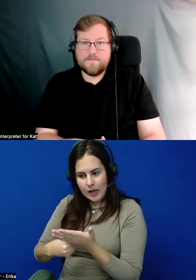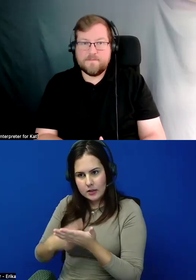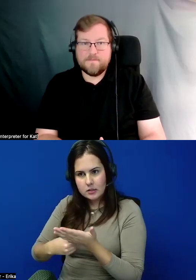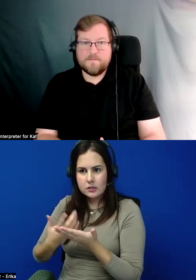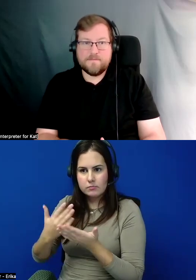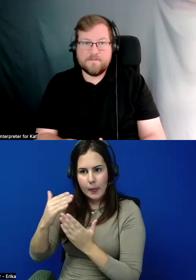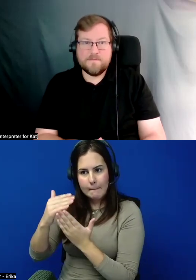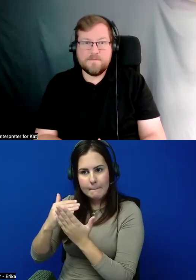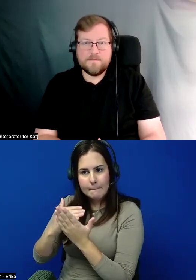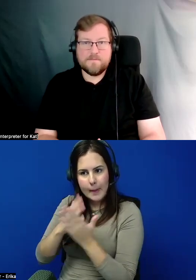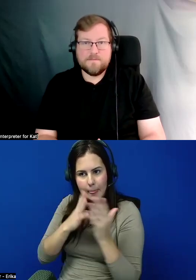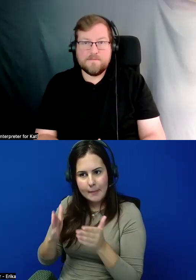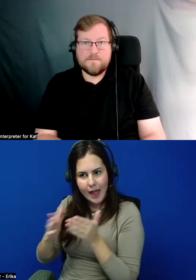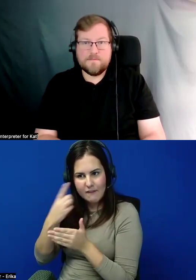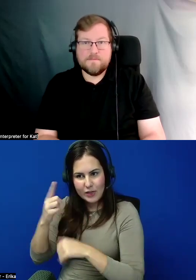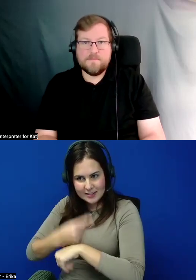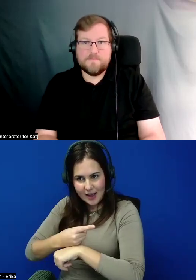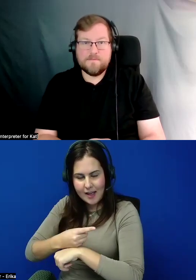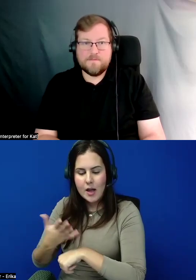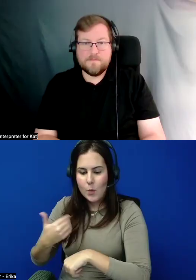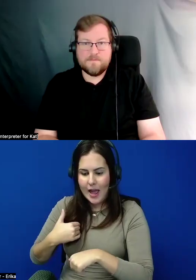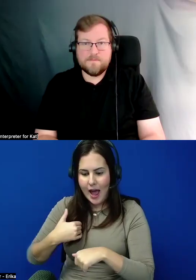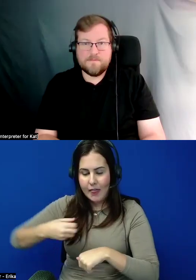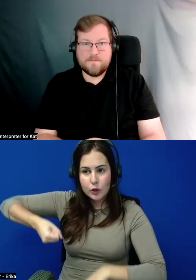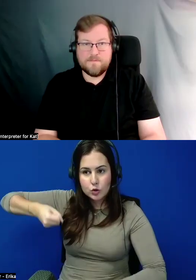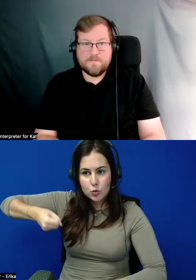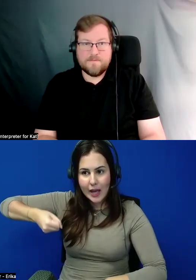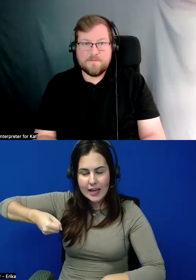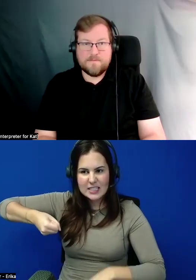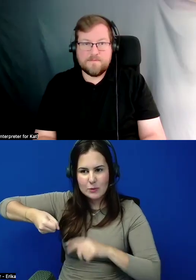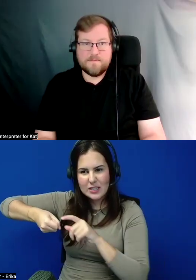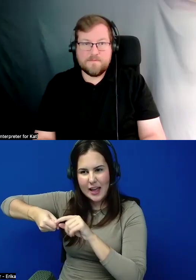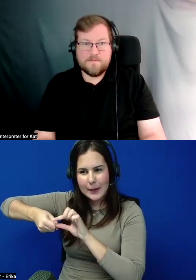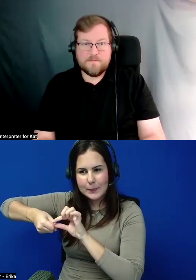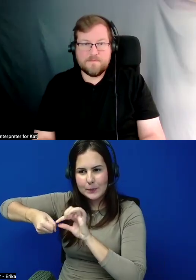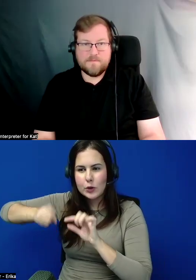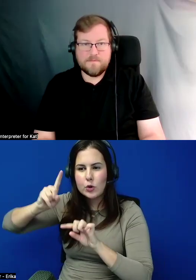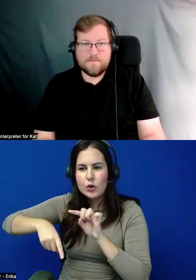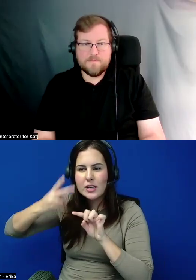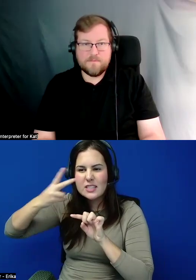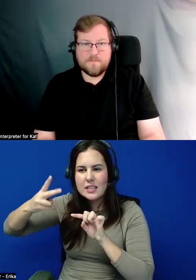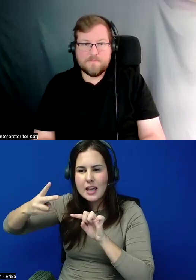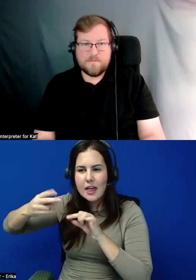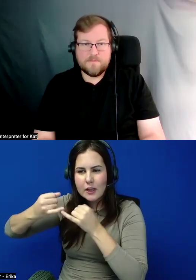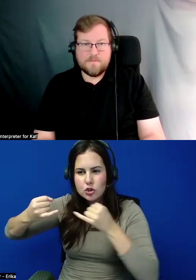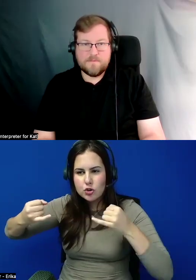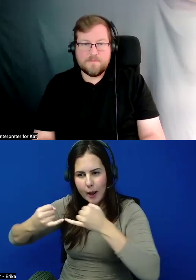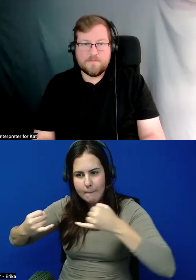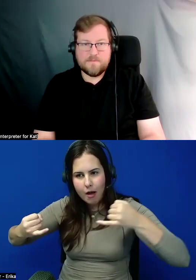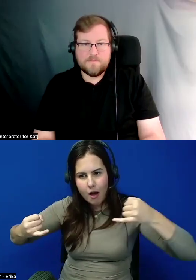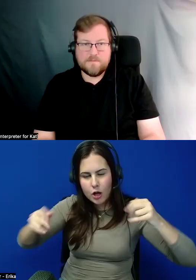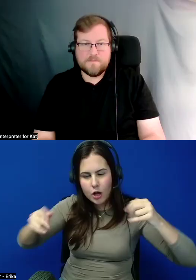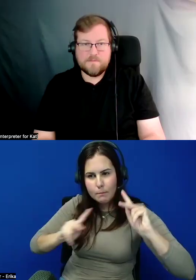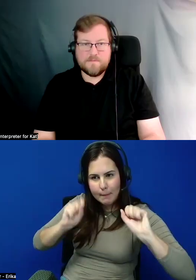and then we had the suitcase tied on invisible string so people could pull it back and forth. And then we would